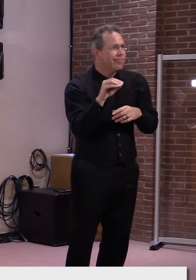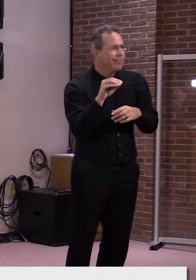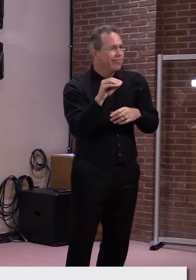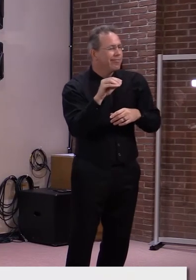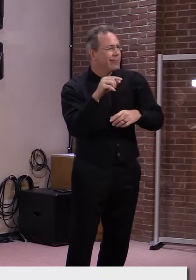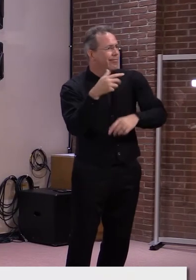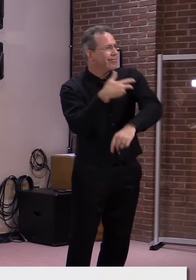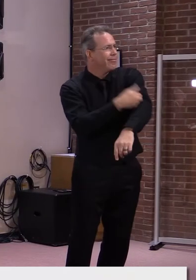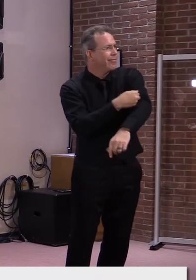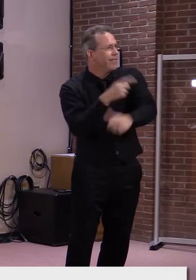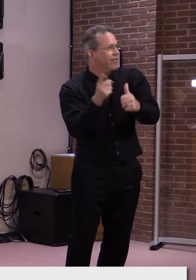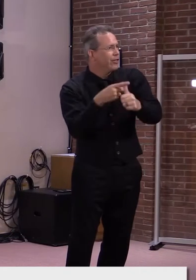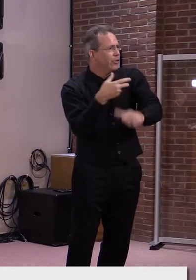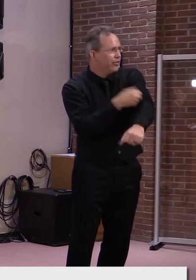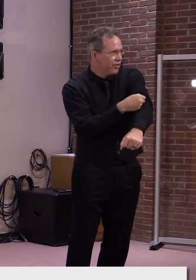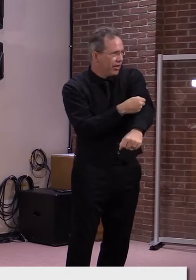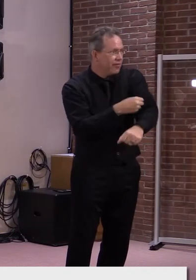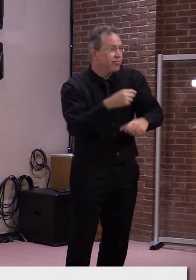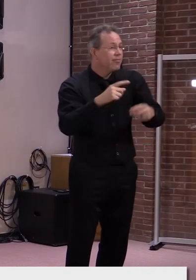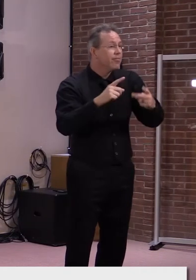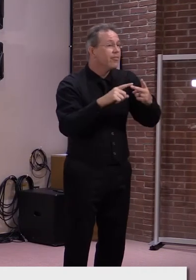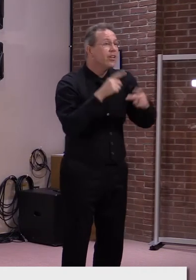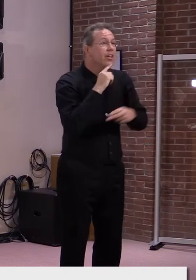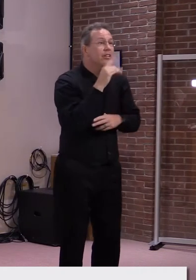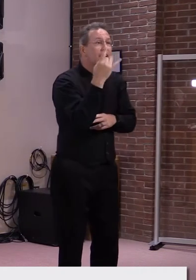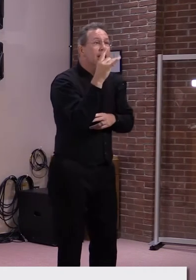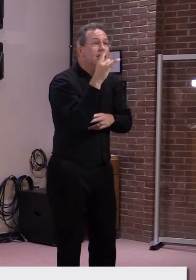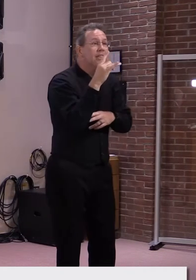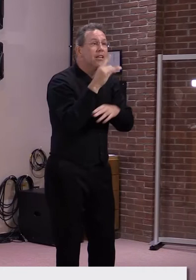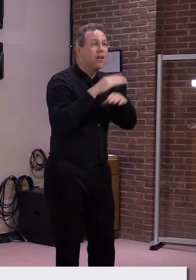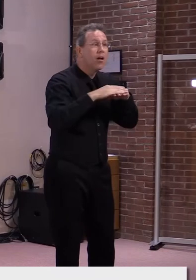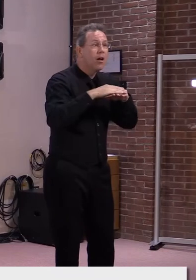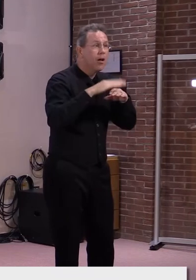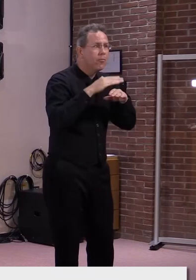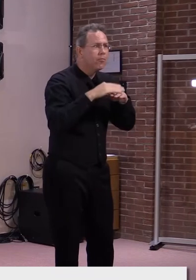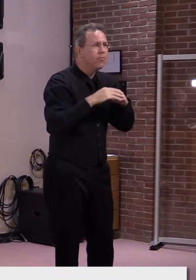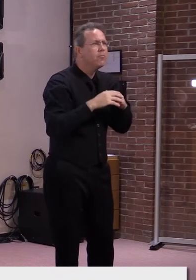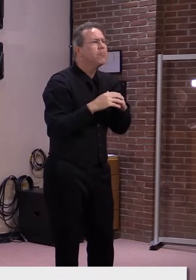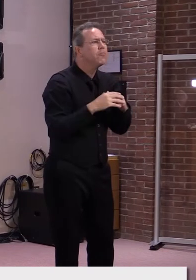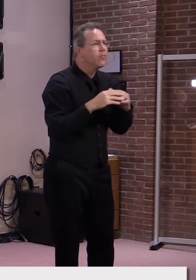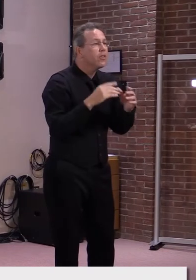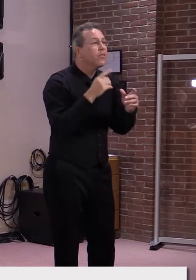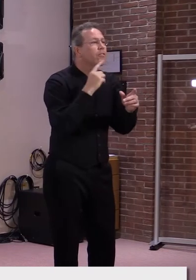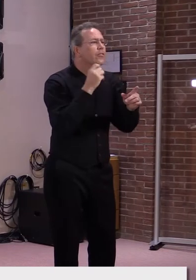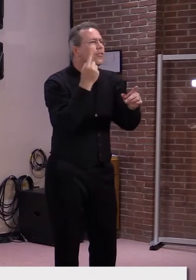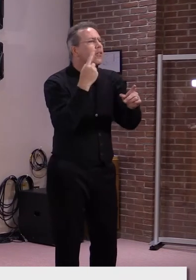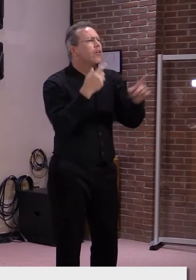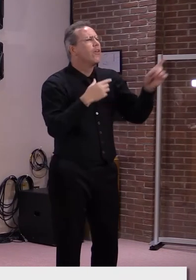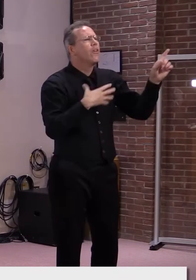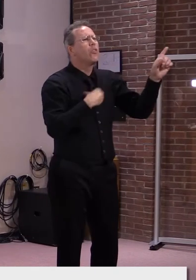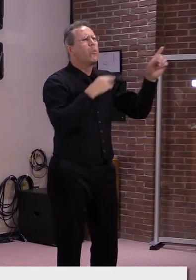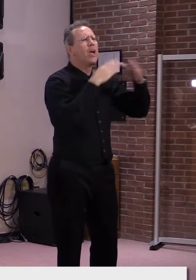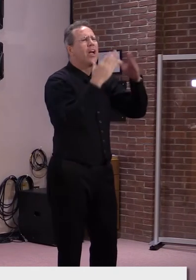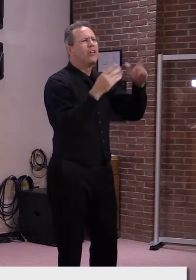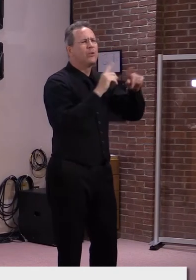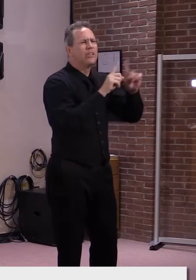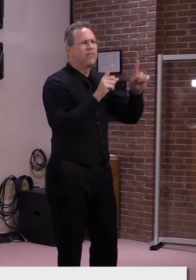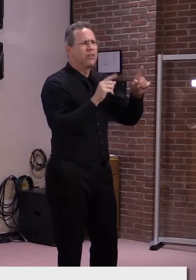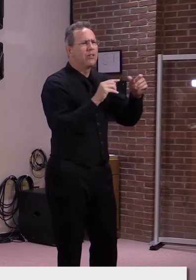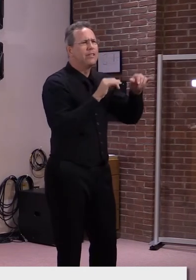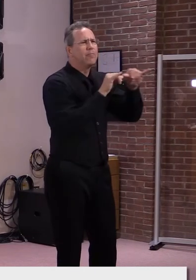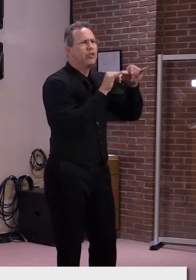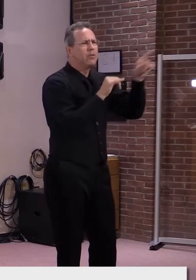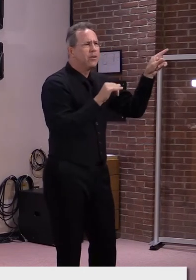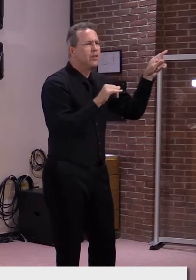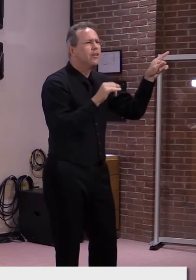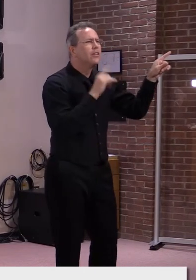77.9. I'll also mention that the White House uses a different metric. They use 18 plus with